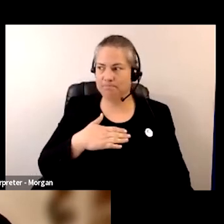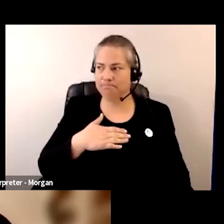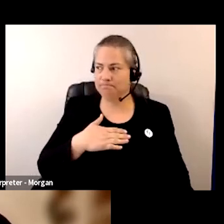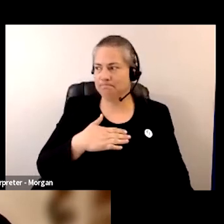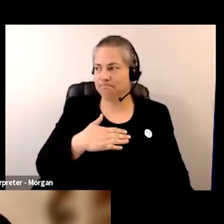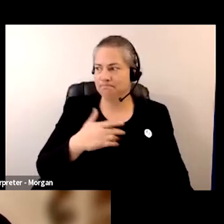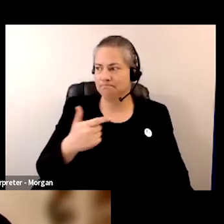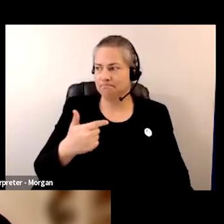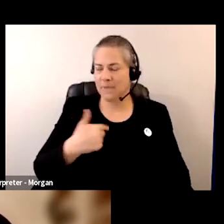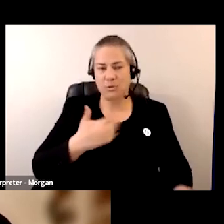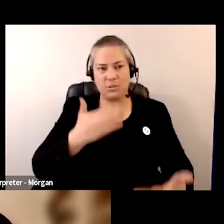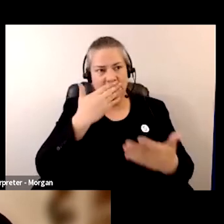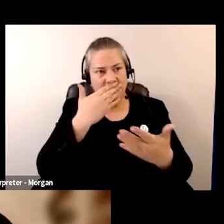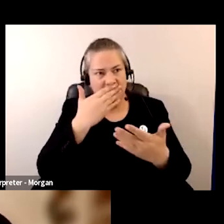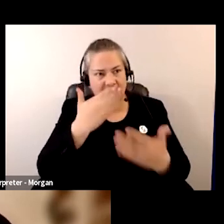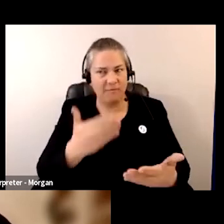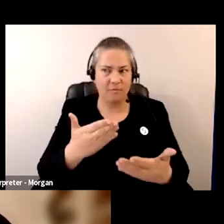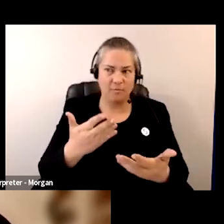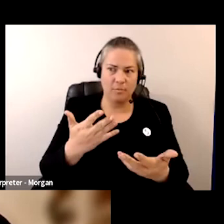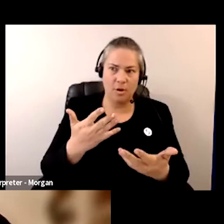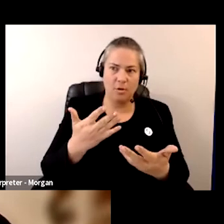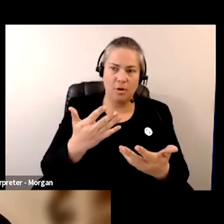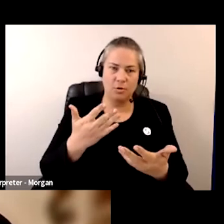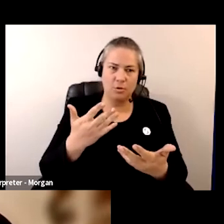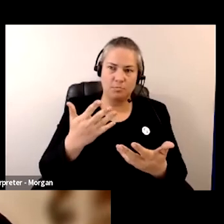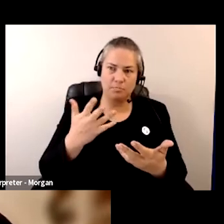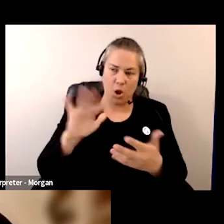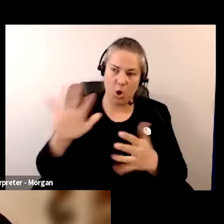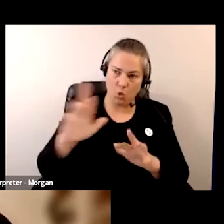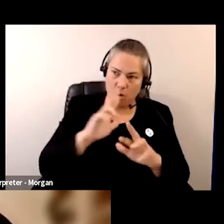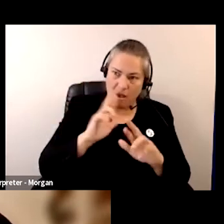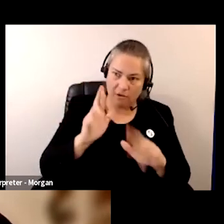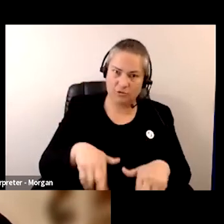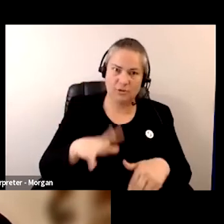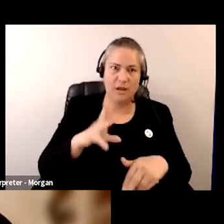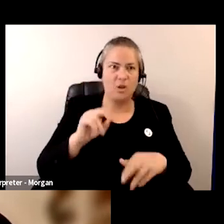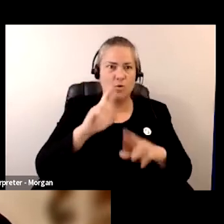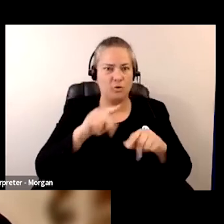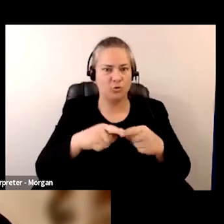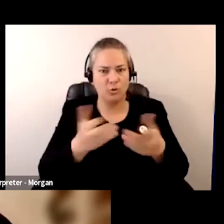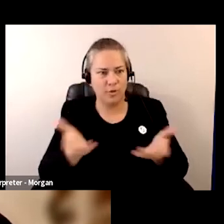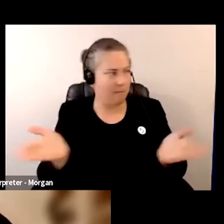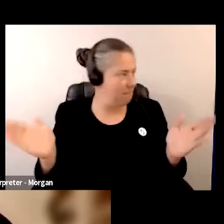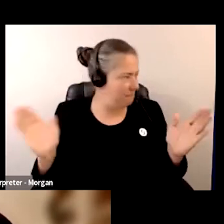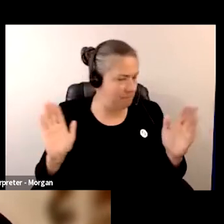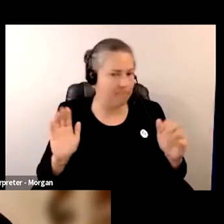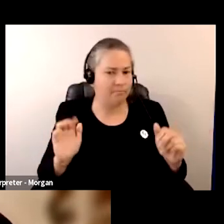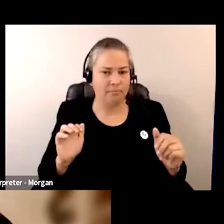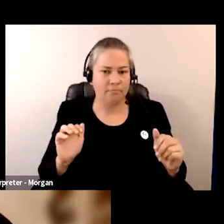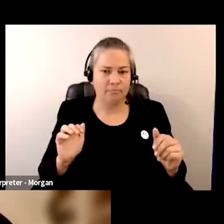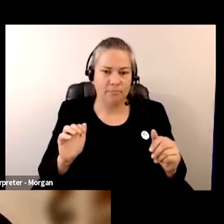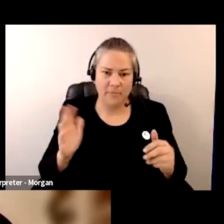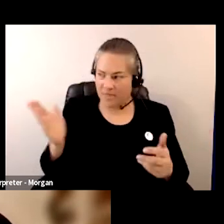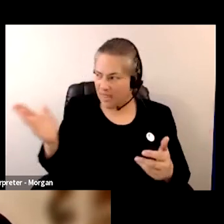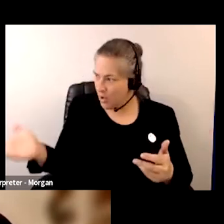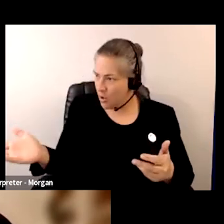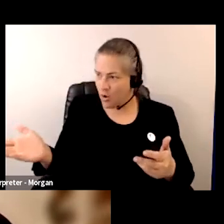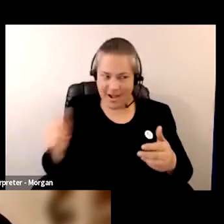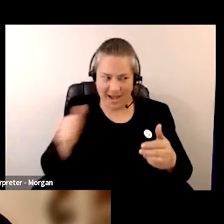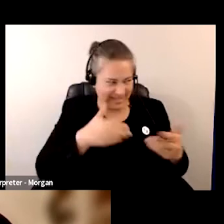was gratified by her reaction and the reaction of the two reactors here. Mm-hmm. Well, one here and one not